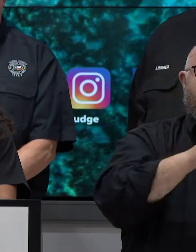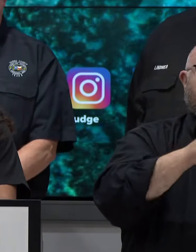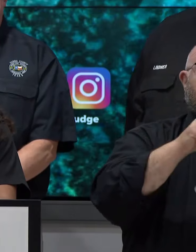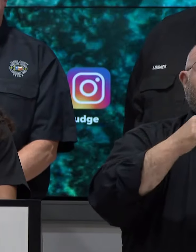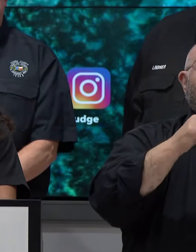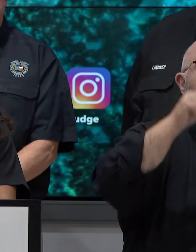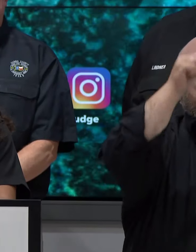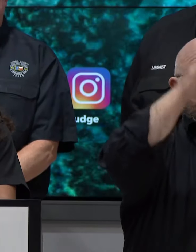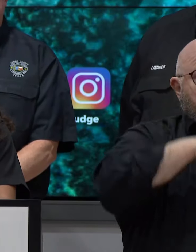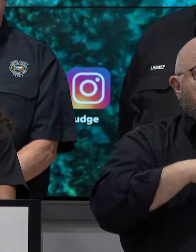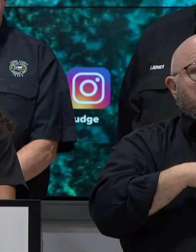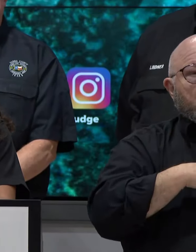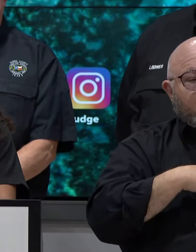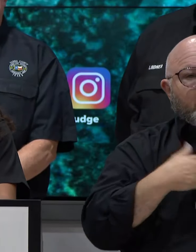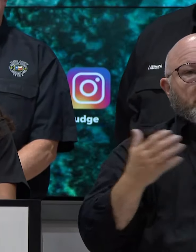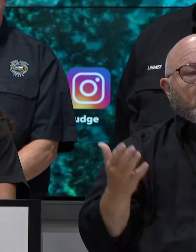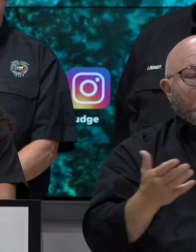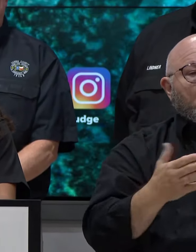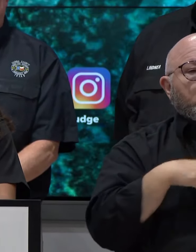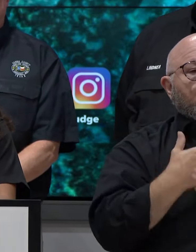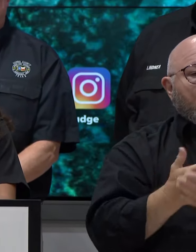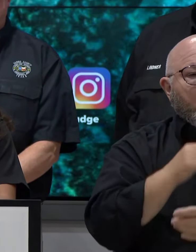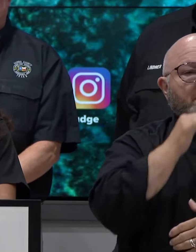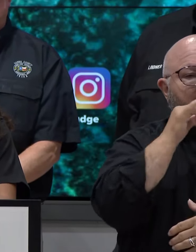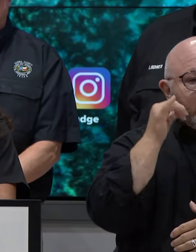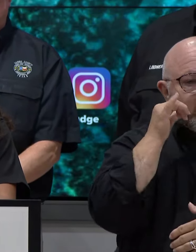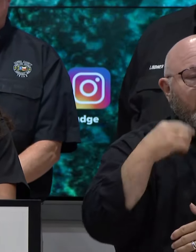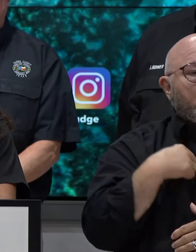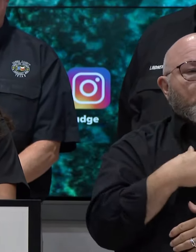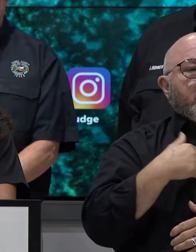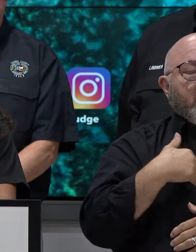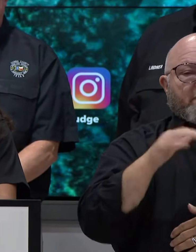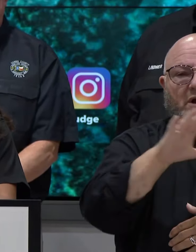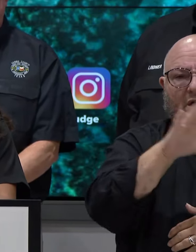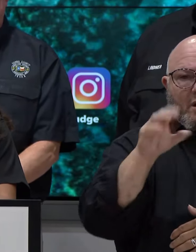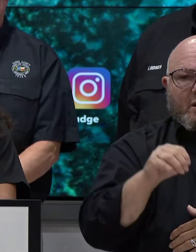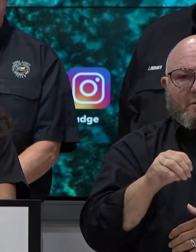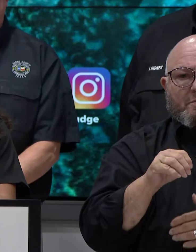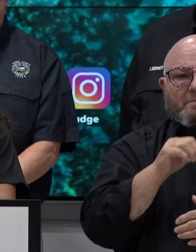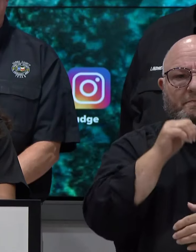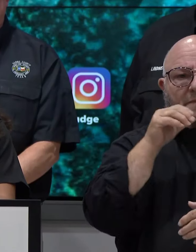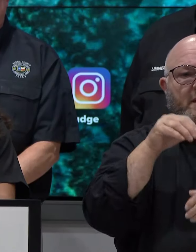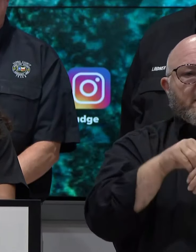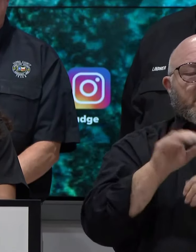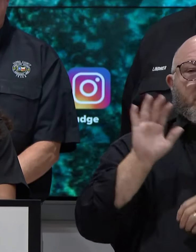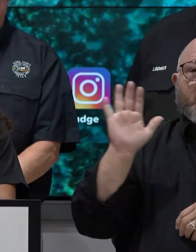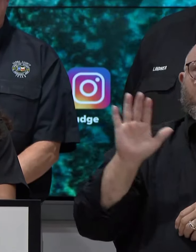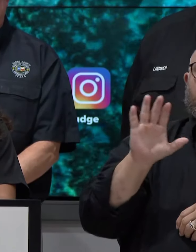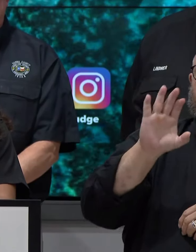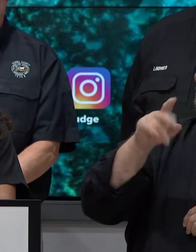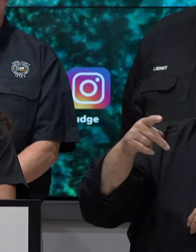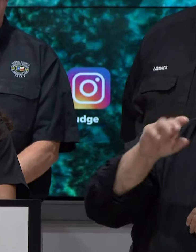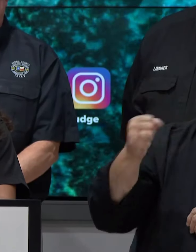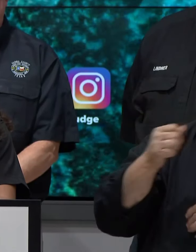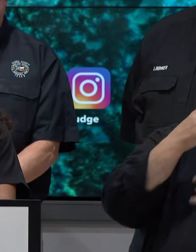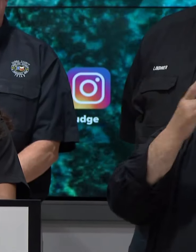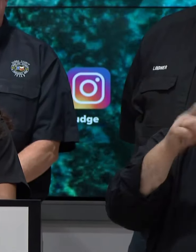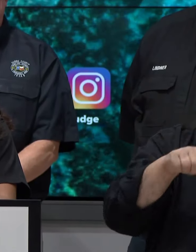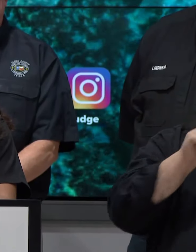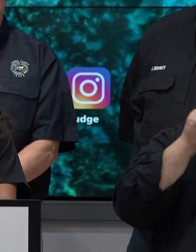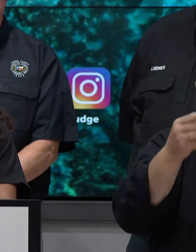down. They were boots on the ground yesterday. We have a company that's not in their interest to not solve this